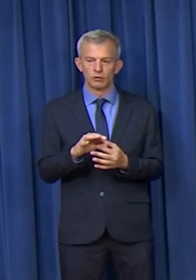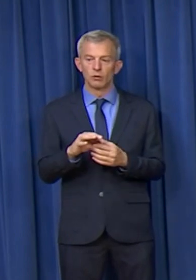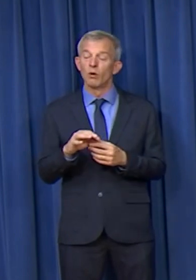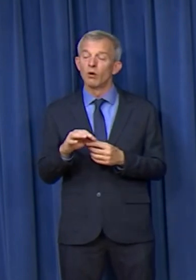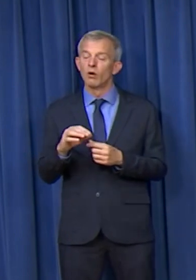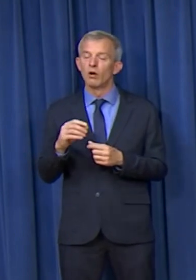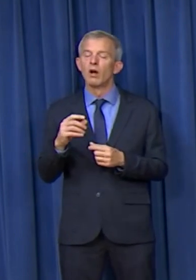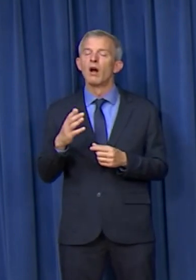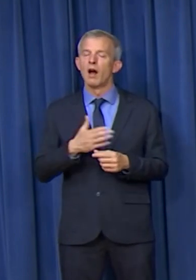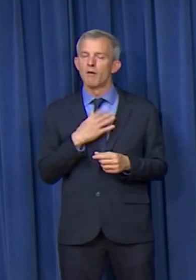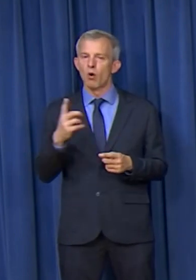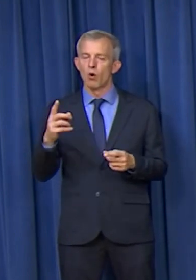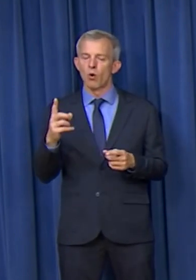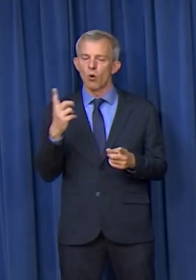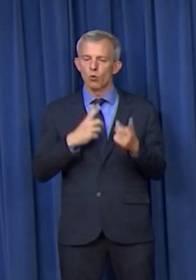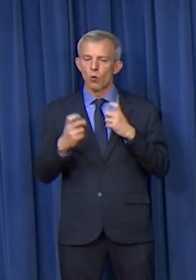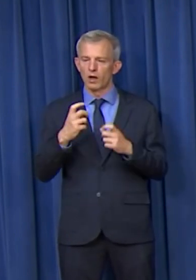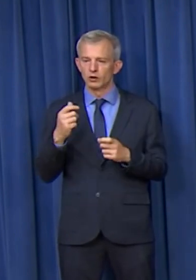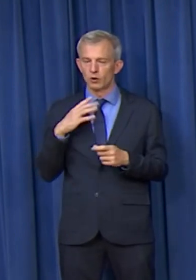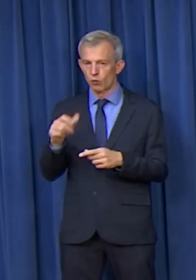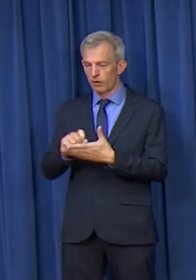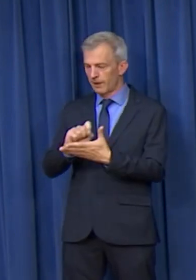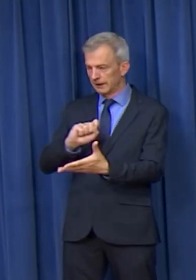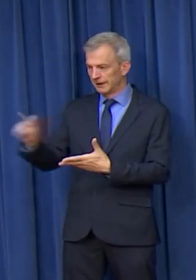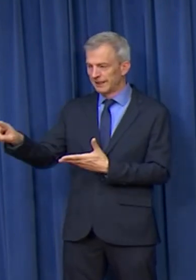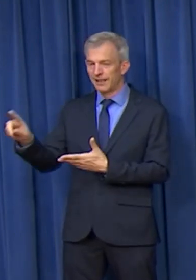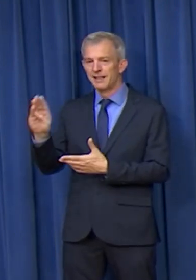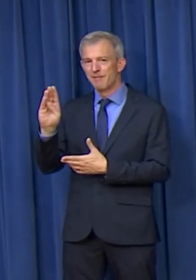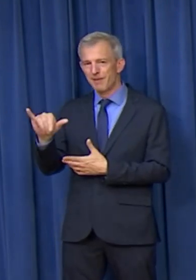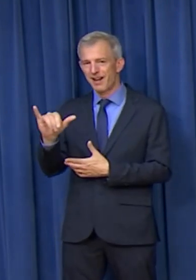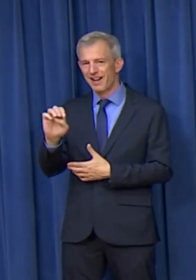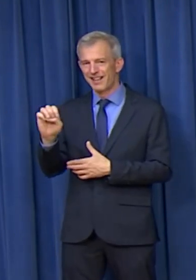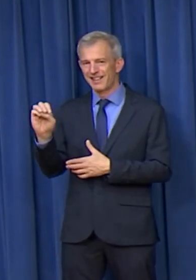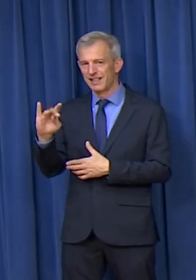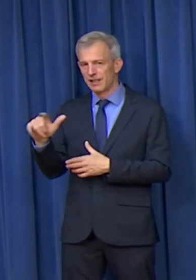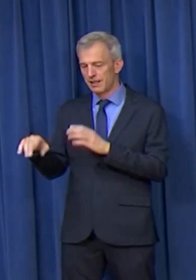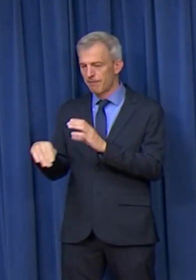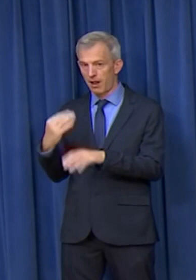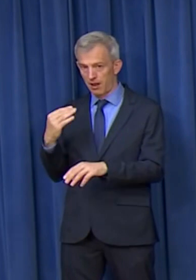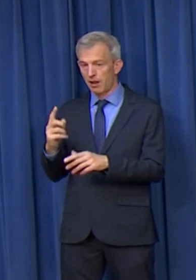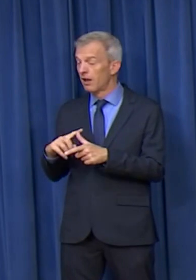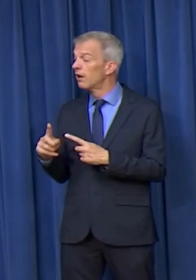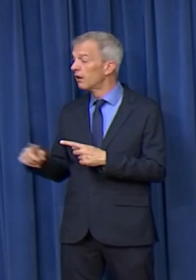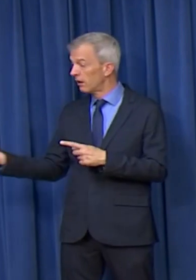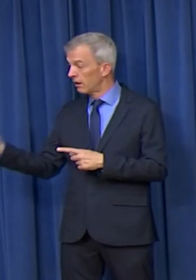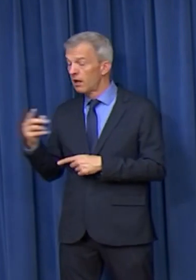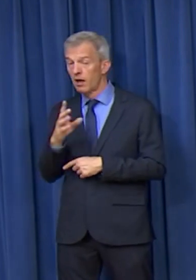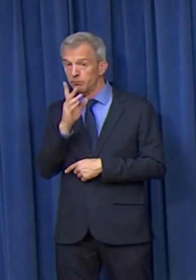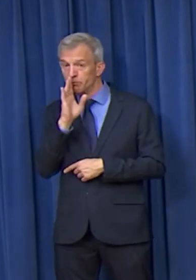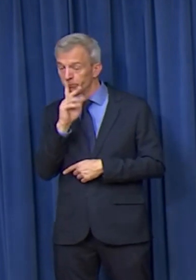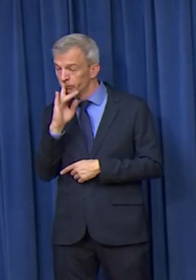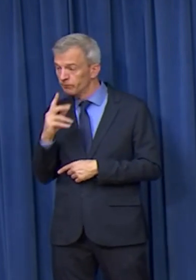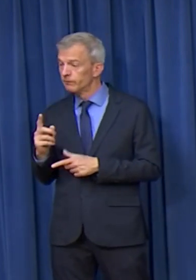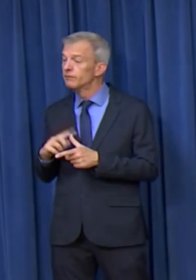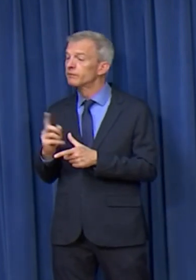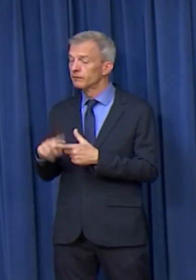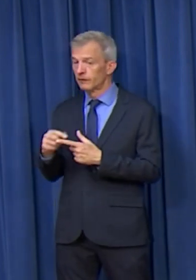email, and then they'll be asked orally to me here, and I'll provide direct answers to those questions. Ahora en